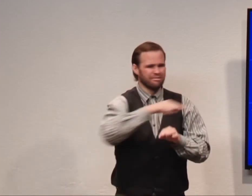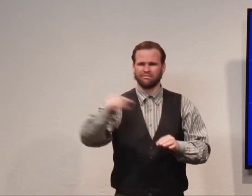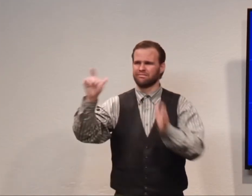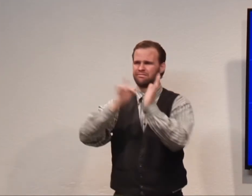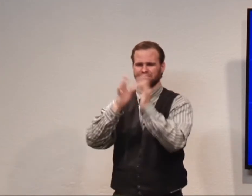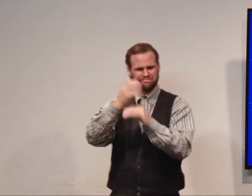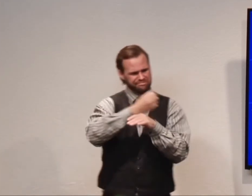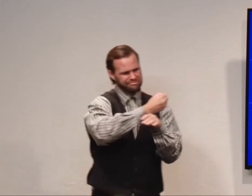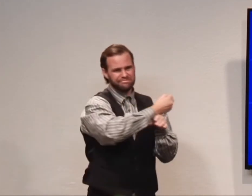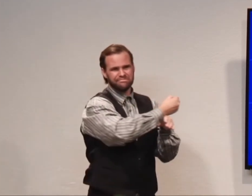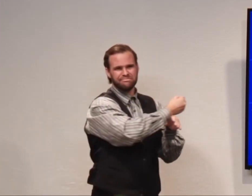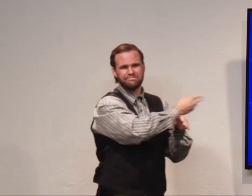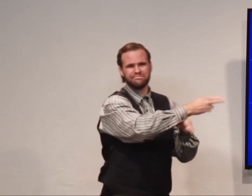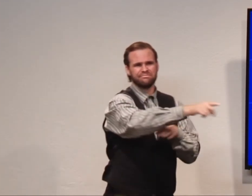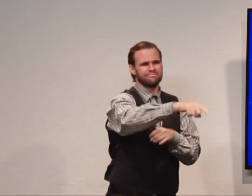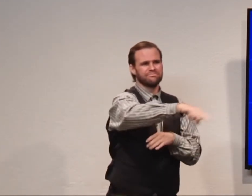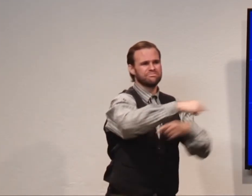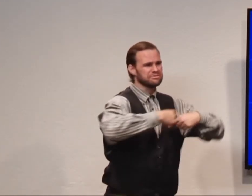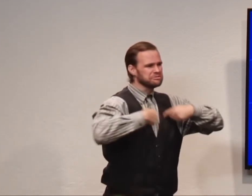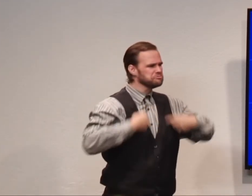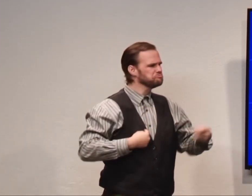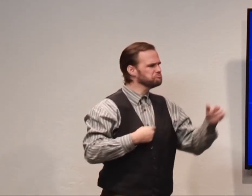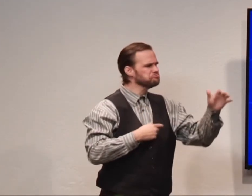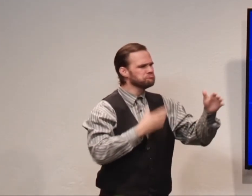to God.